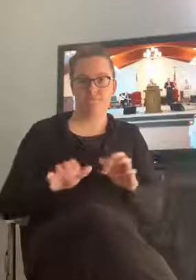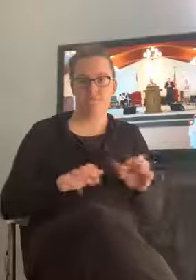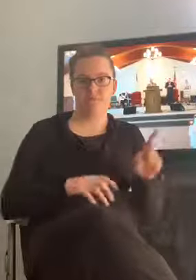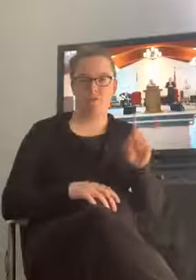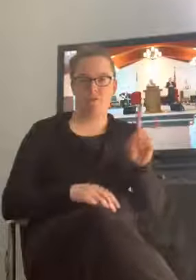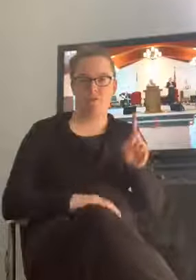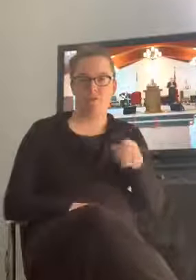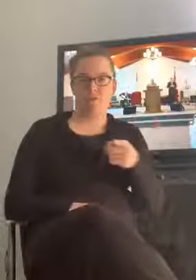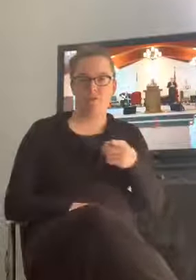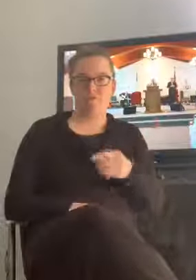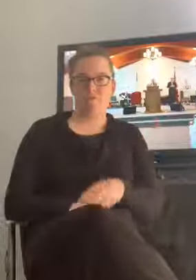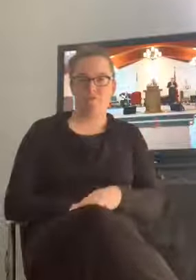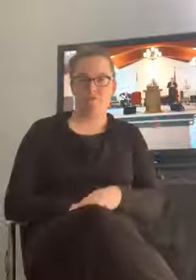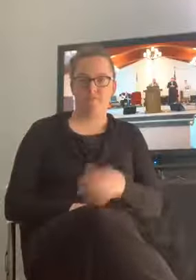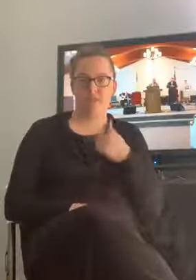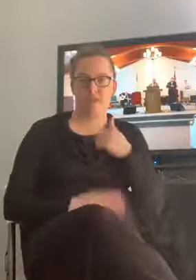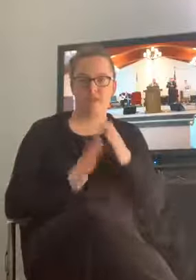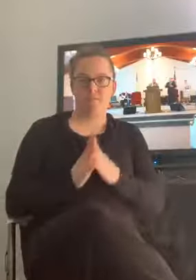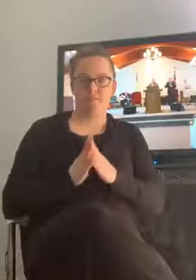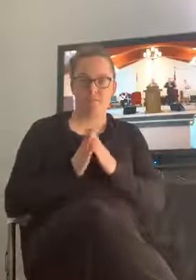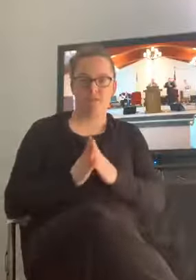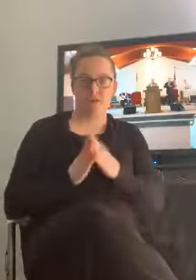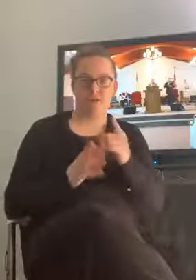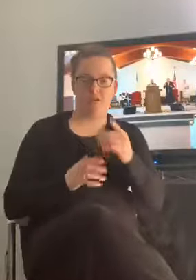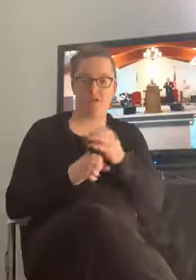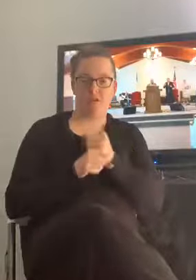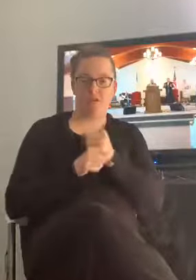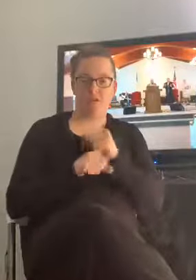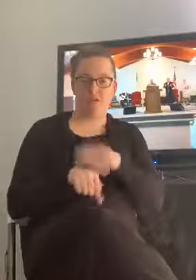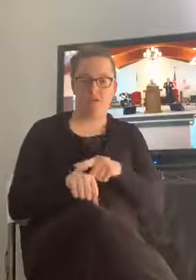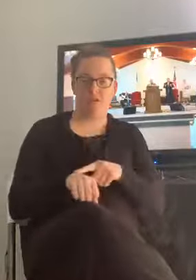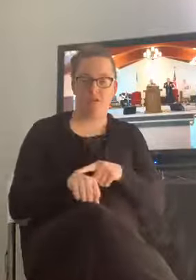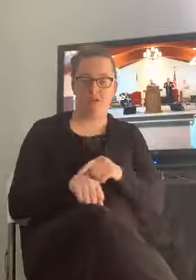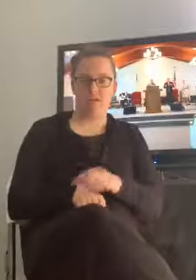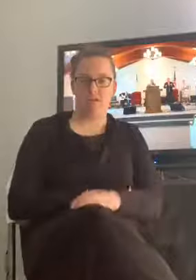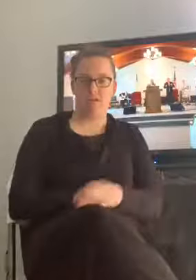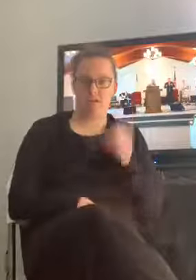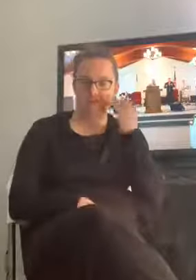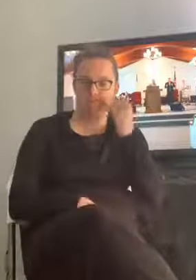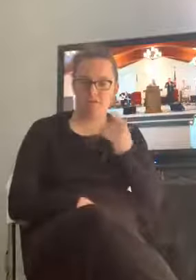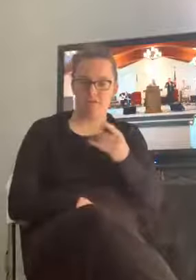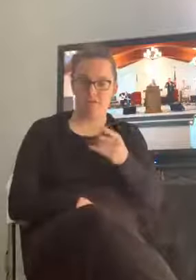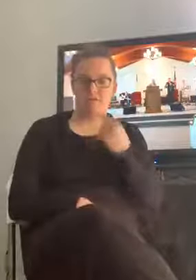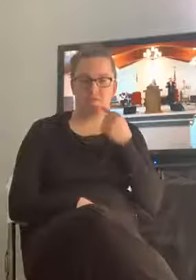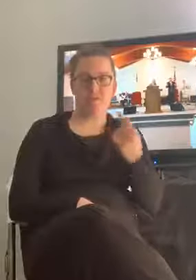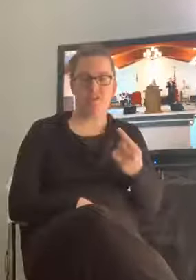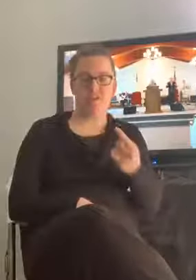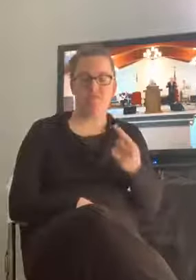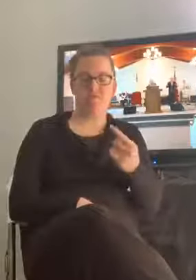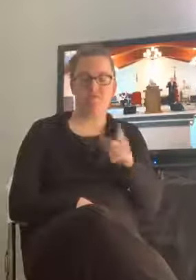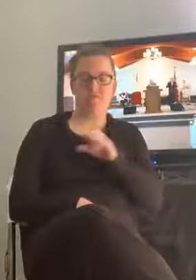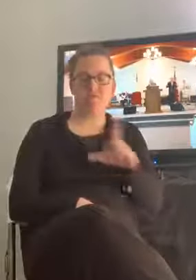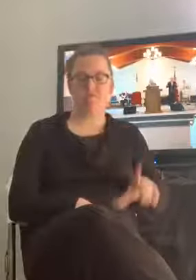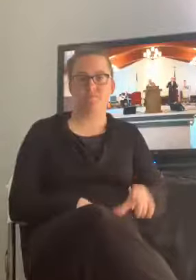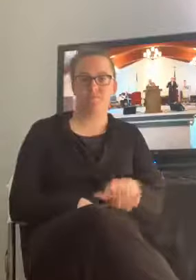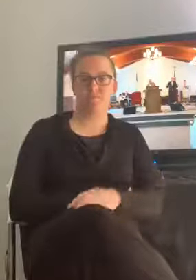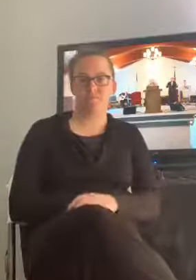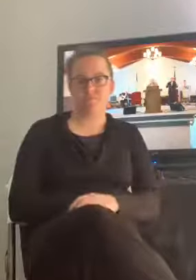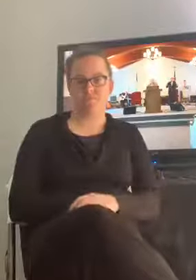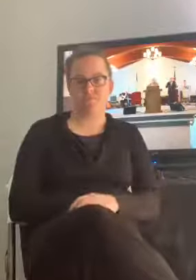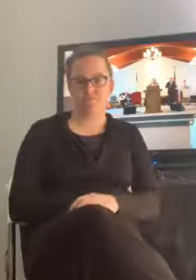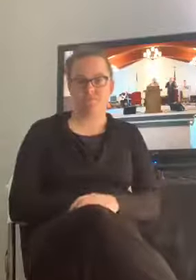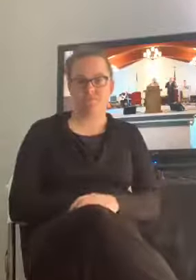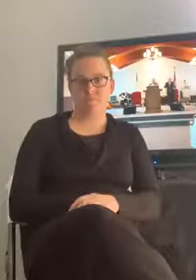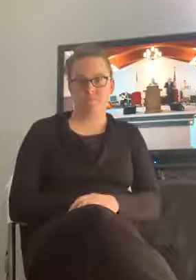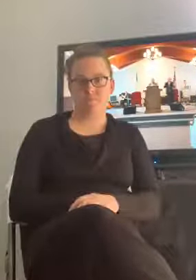morning, I would pray this morning that you would take a moment and that you would just talk to the Lord. That you would talk to the Lord